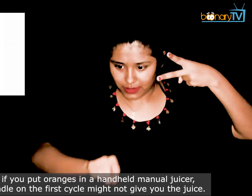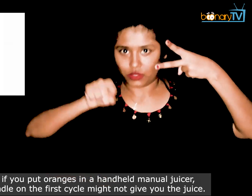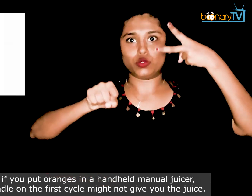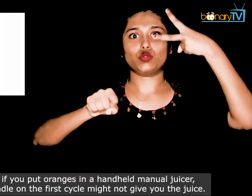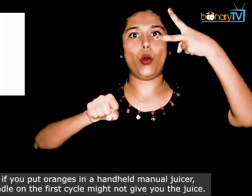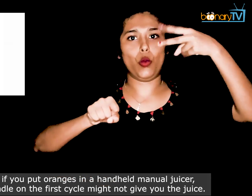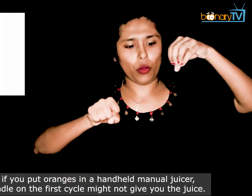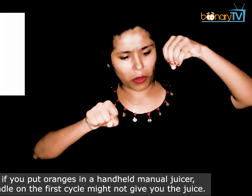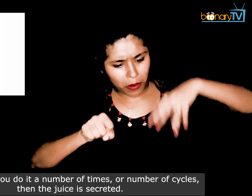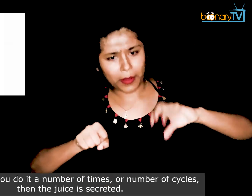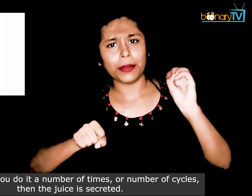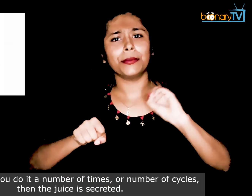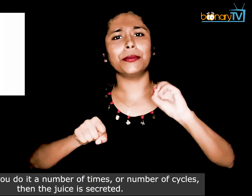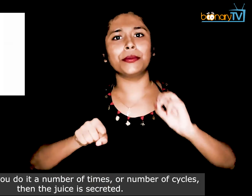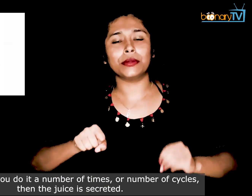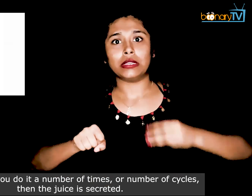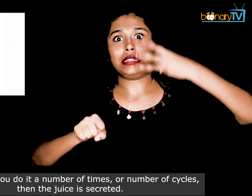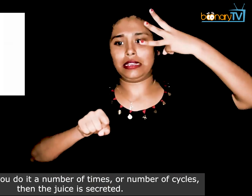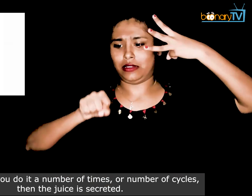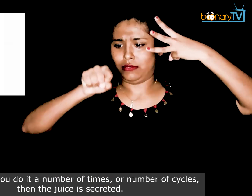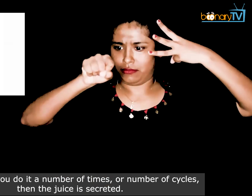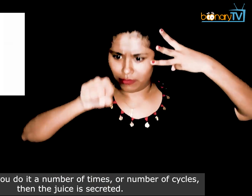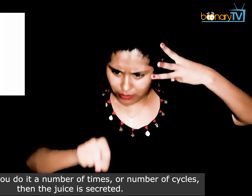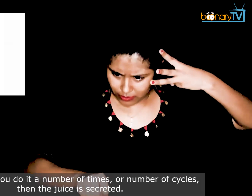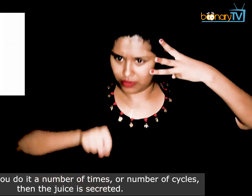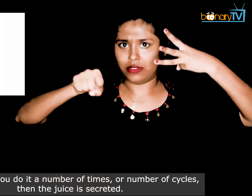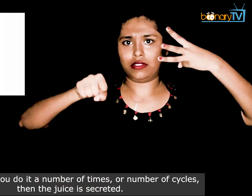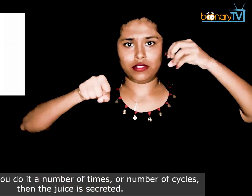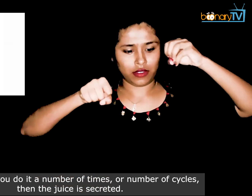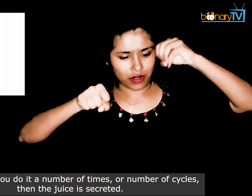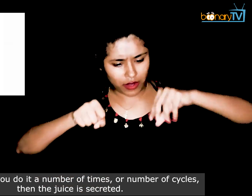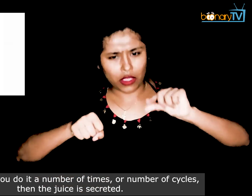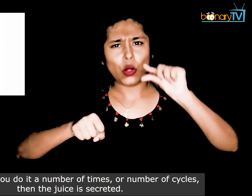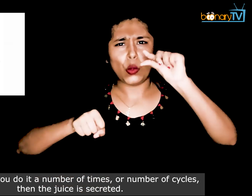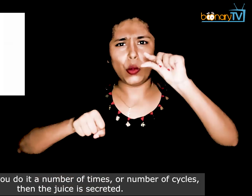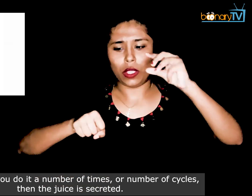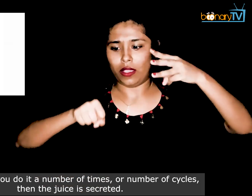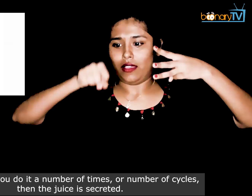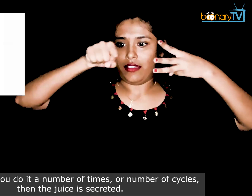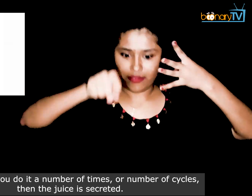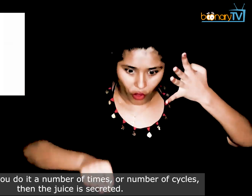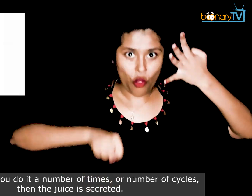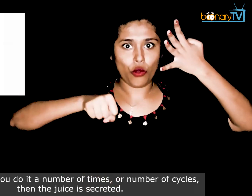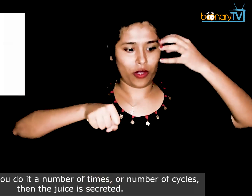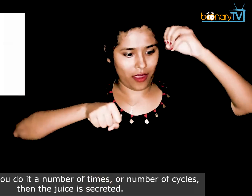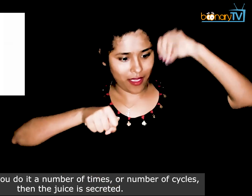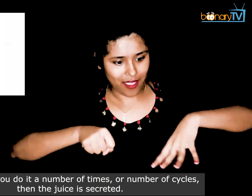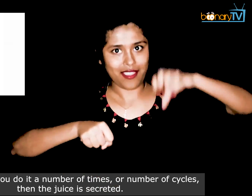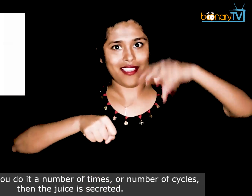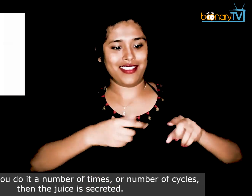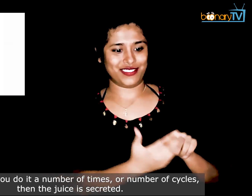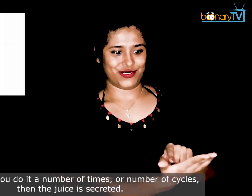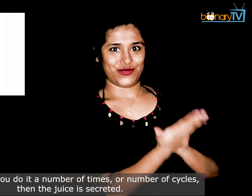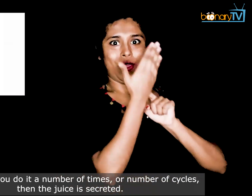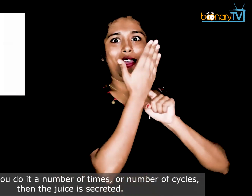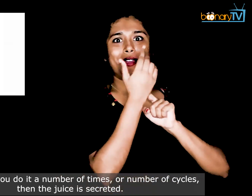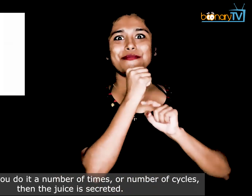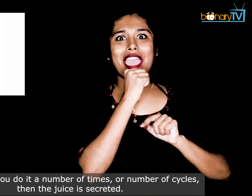juice. Maybe after you do it a number of times or number of cycles, then the juice is